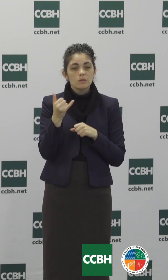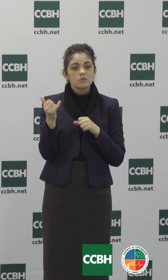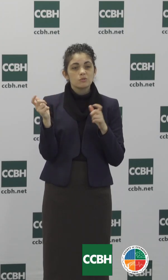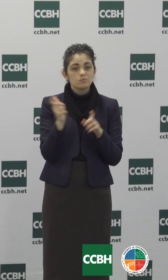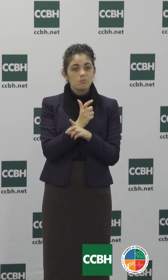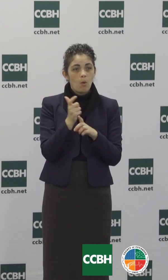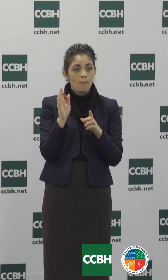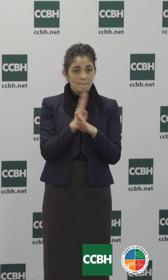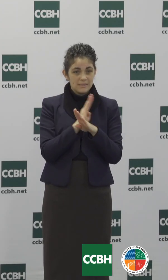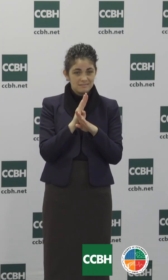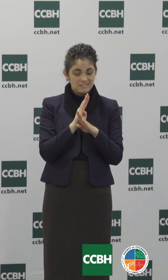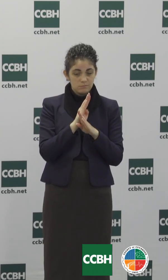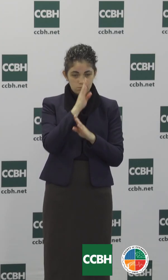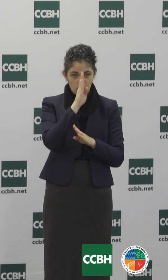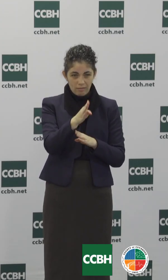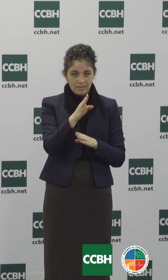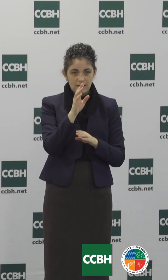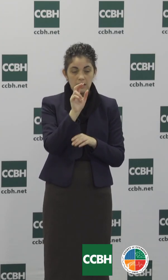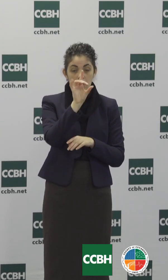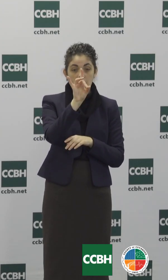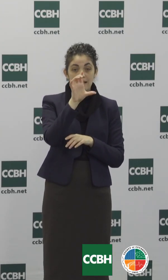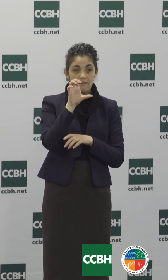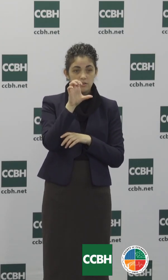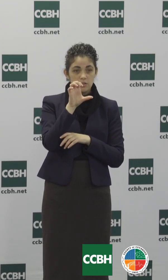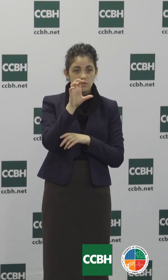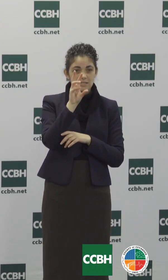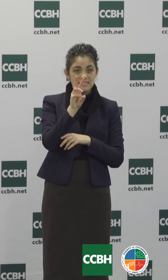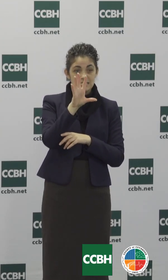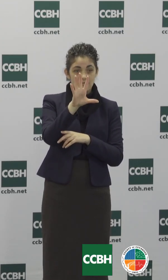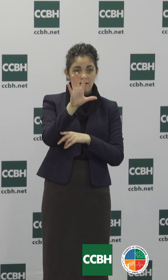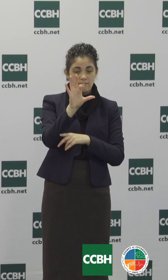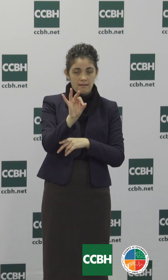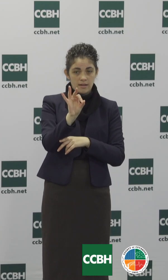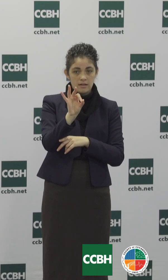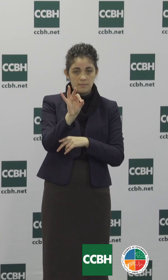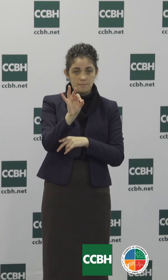Business Administration directly at